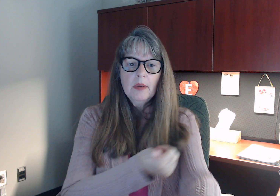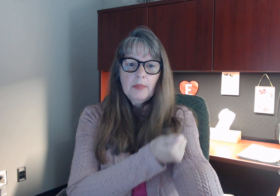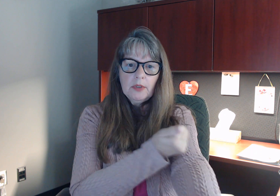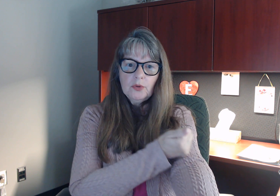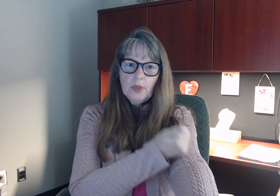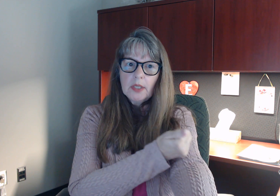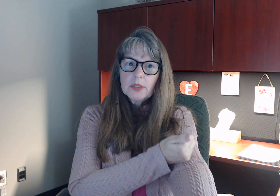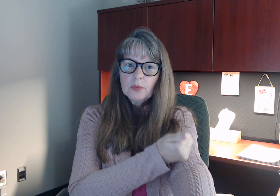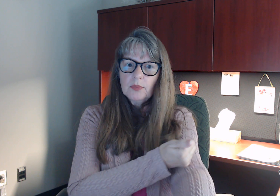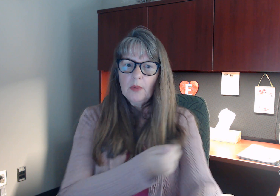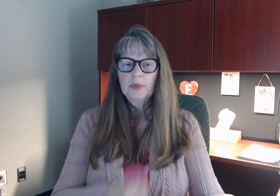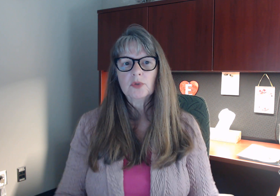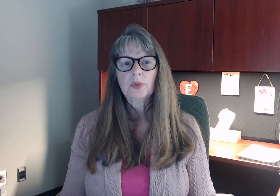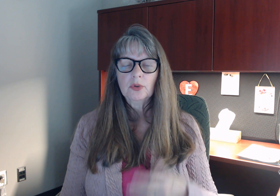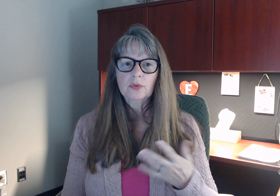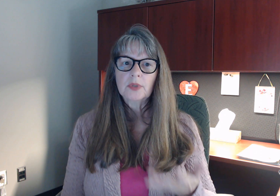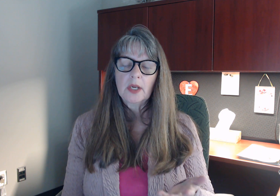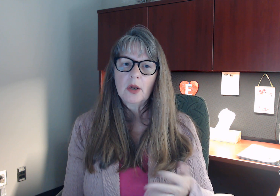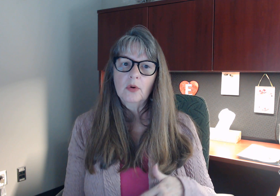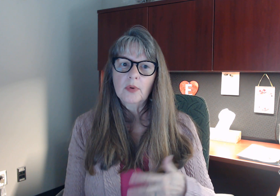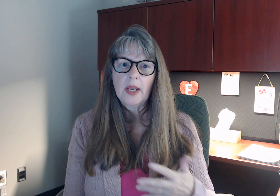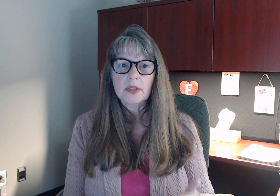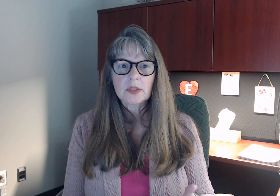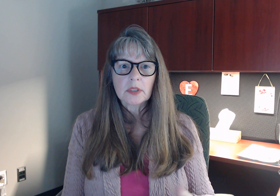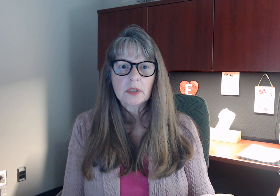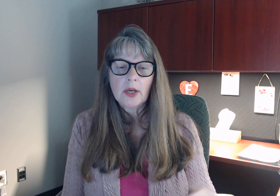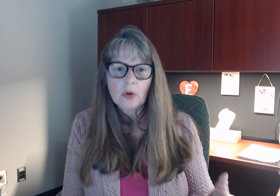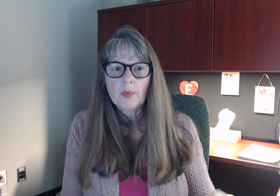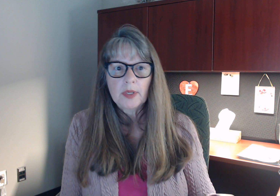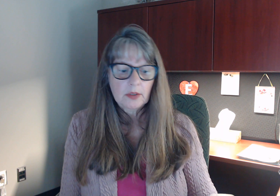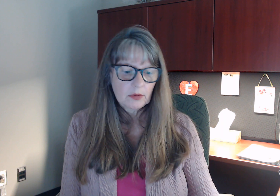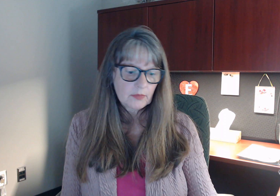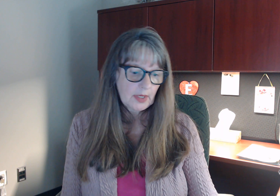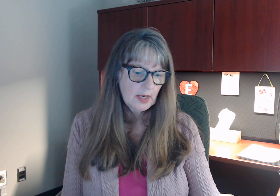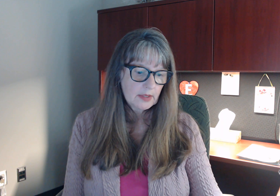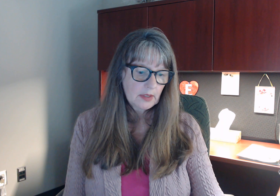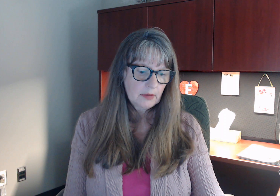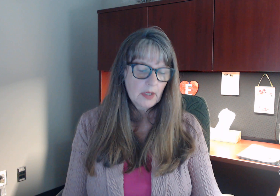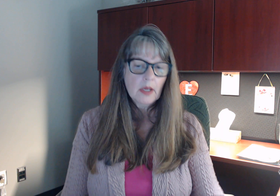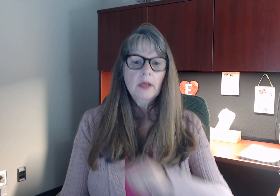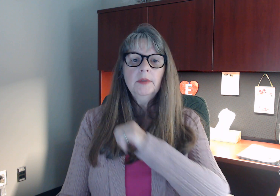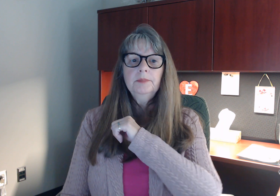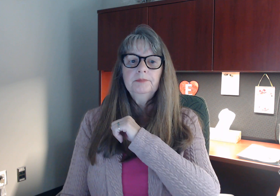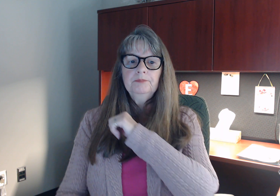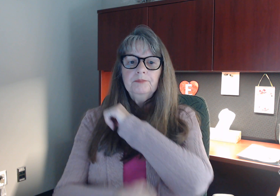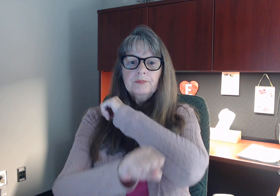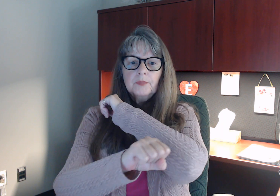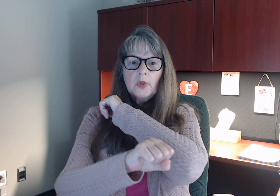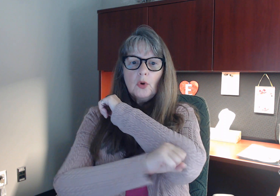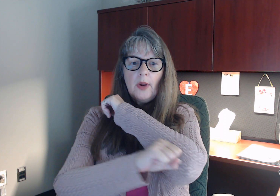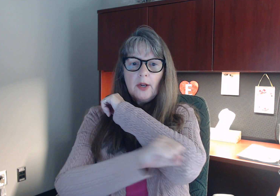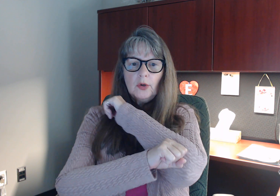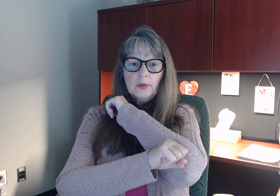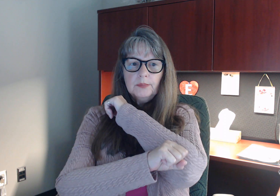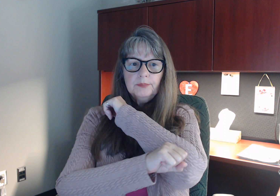but drugs. That one's when you're saying, oh, okay, is it heroin or that kind of thing. Cracker.